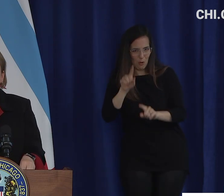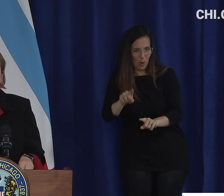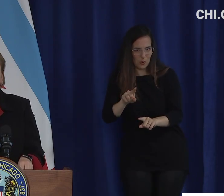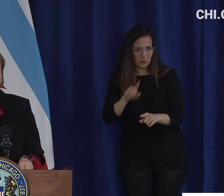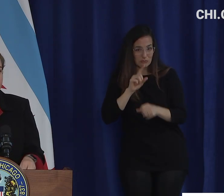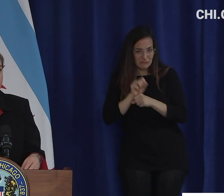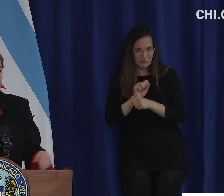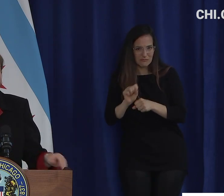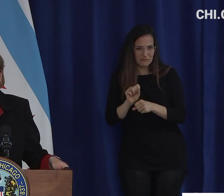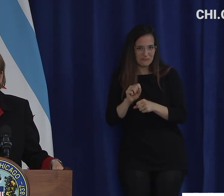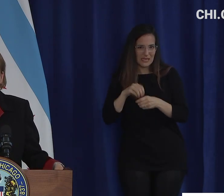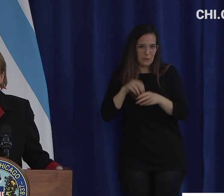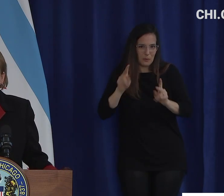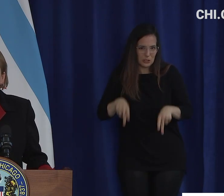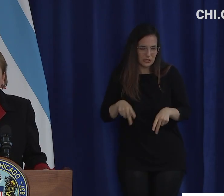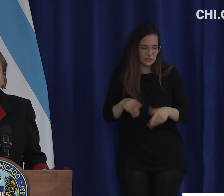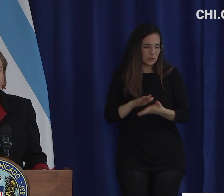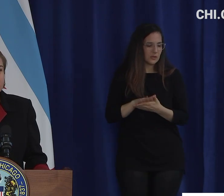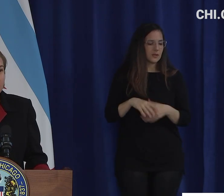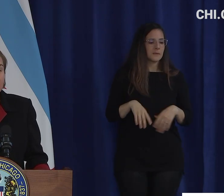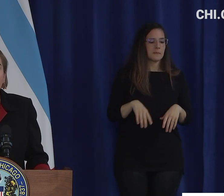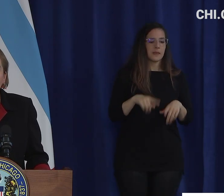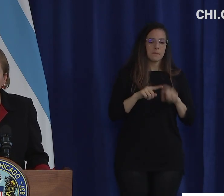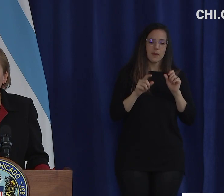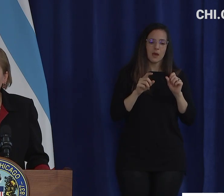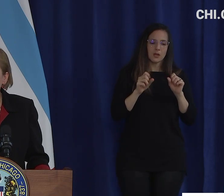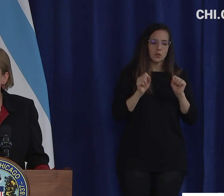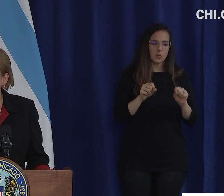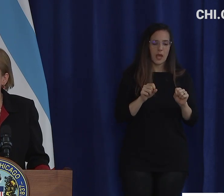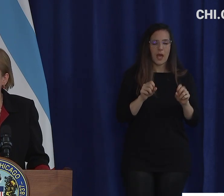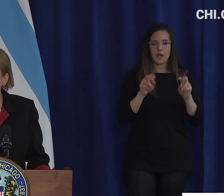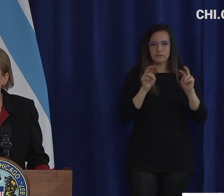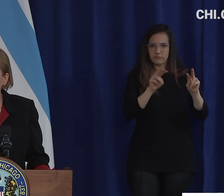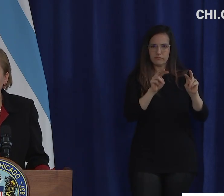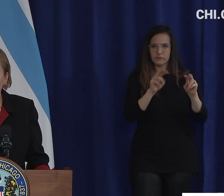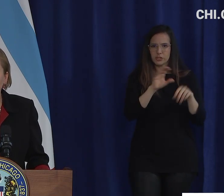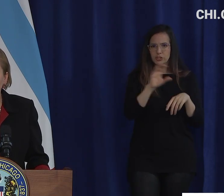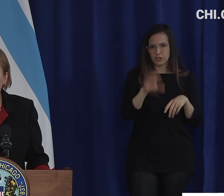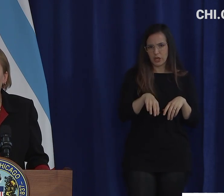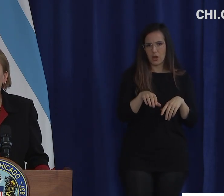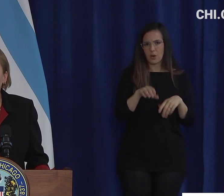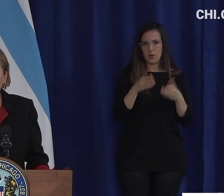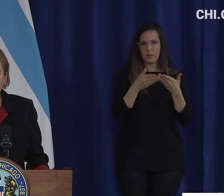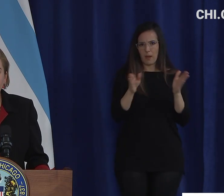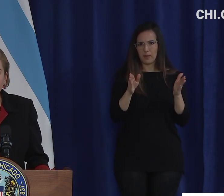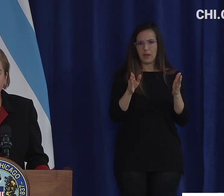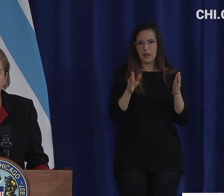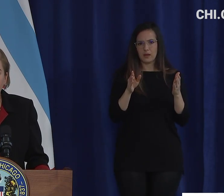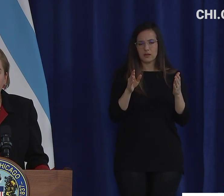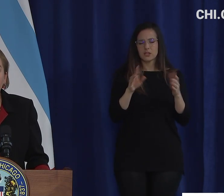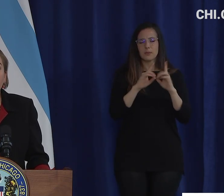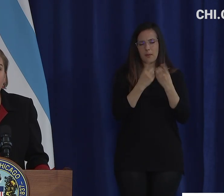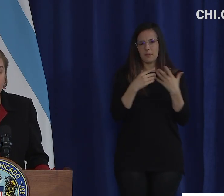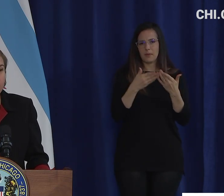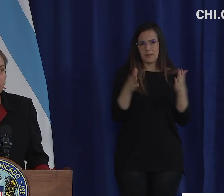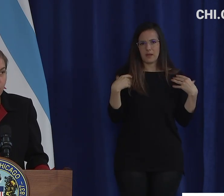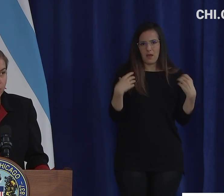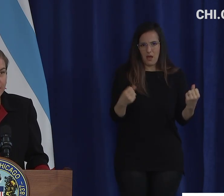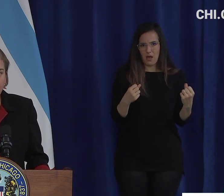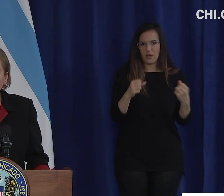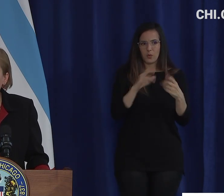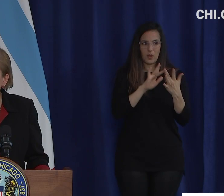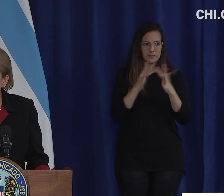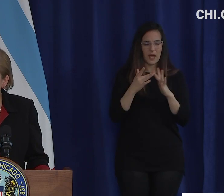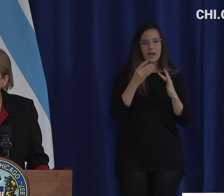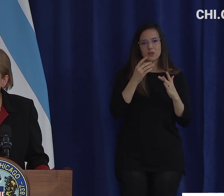and you can also go to the Chicago Department of Public Health website if you want to see where we have free flu shots available. We will be